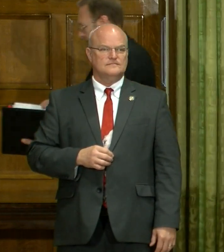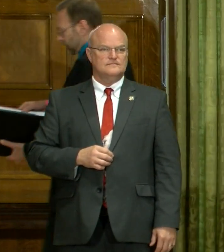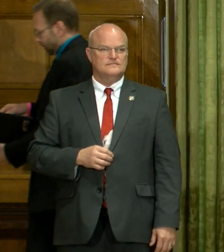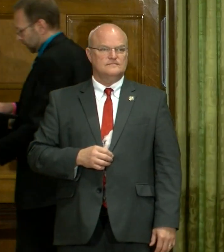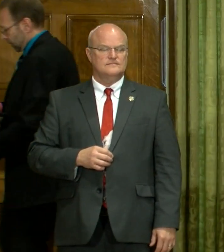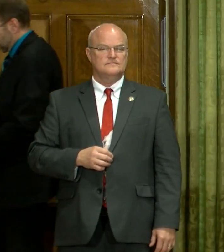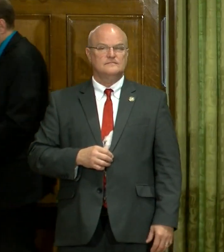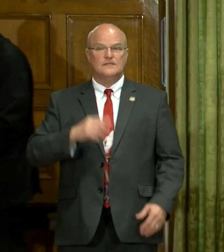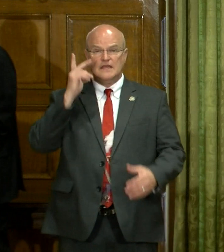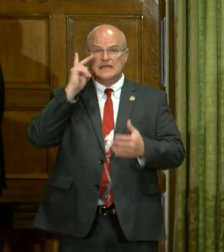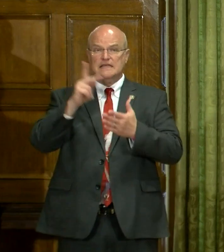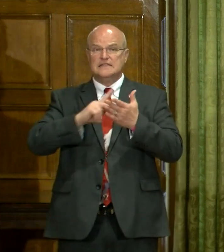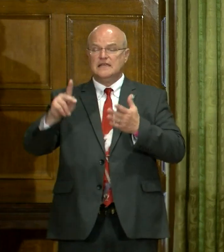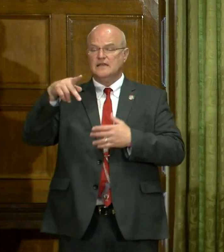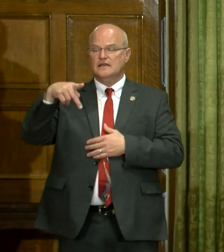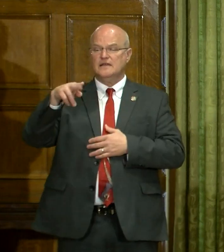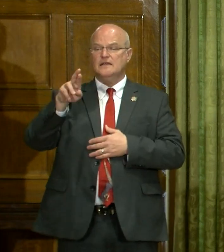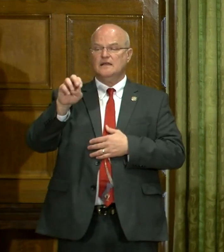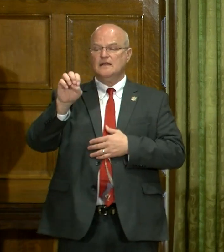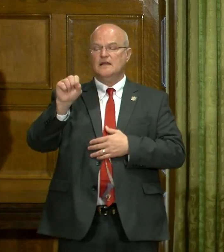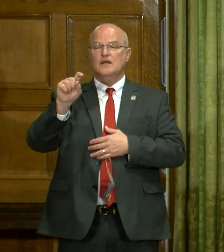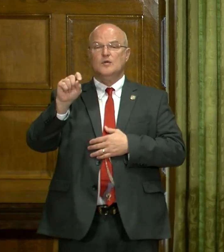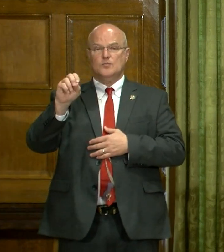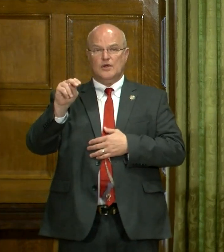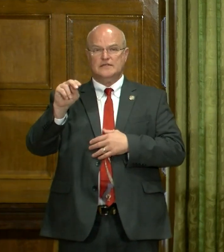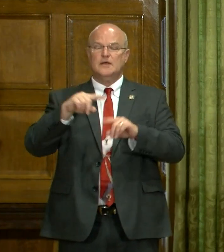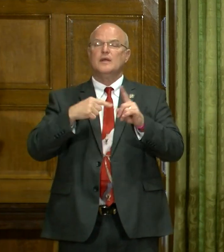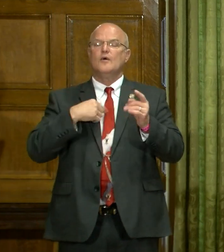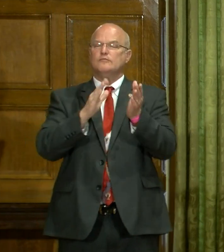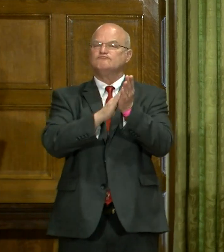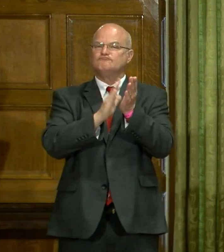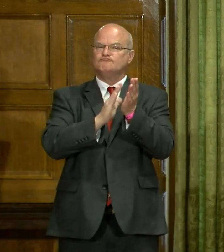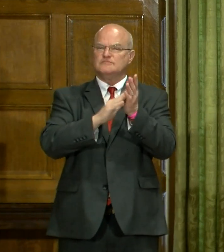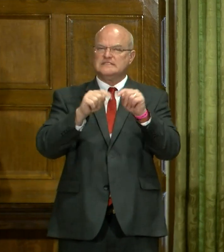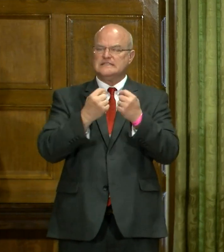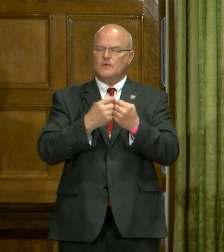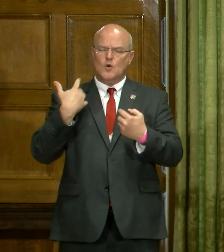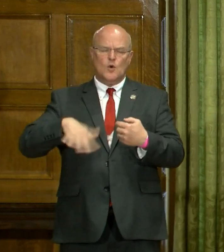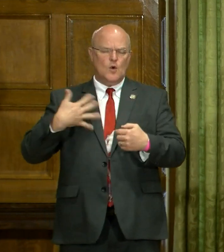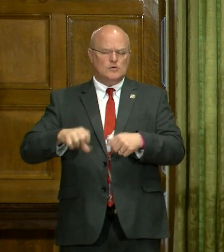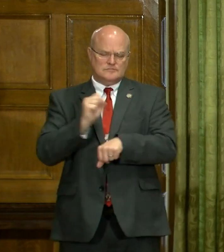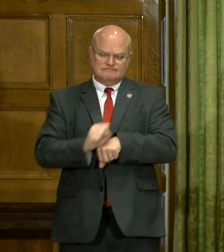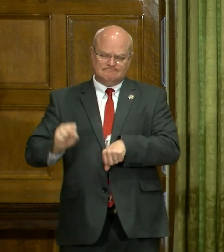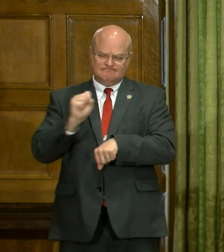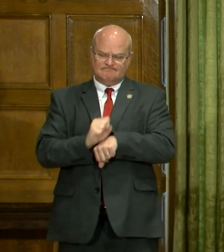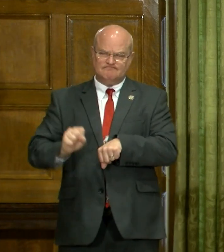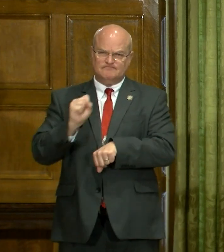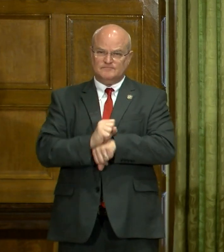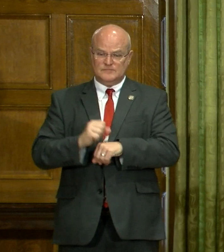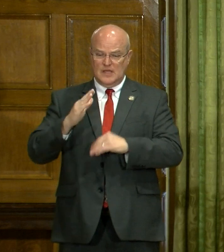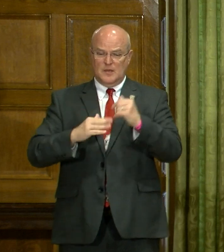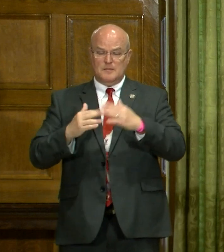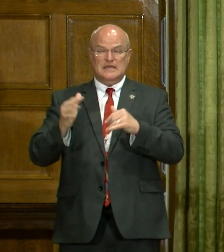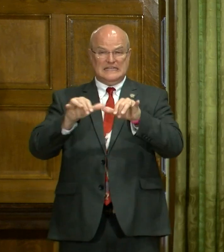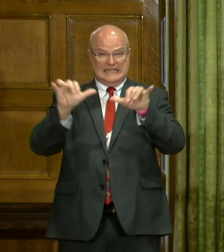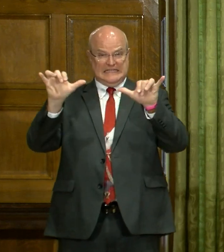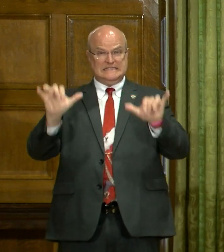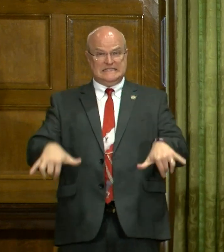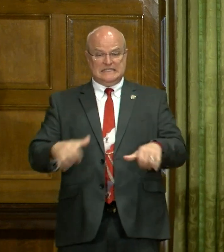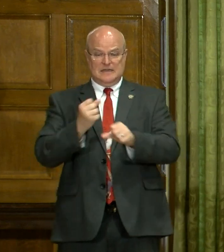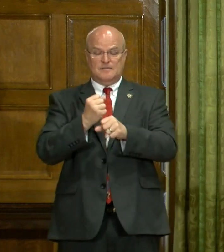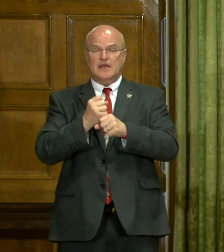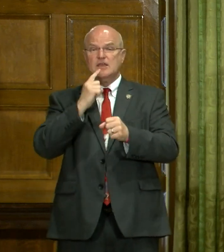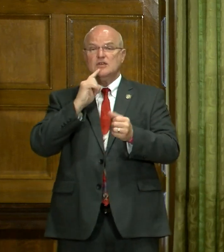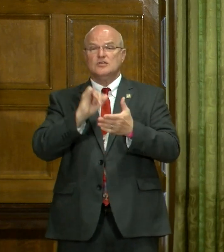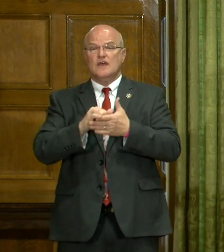And I want Secretary Preston to come, but I want to applaud him and his team, how hard they've worked in building the systems and in